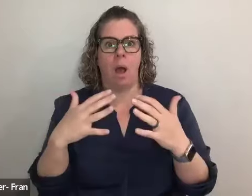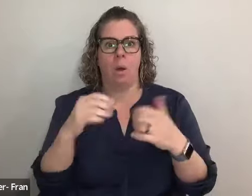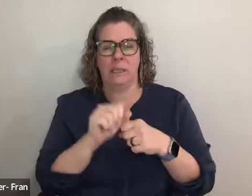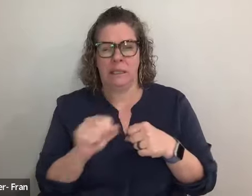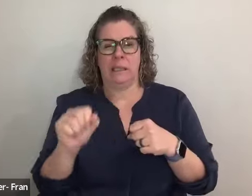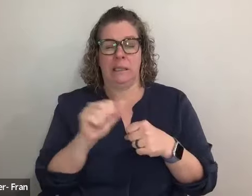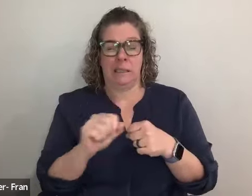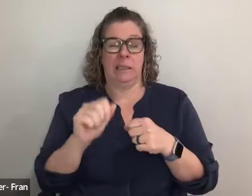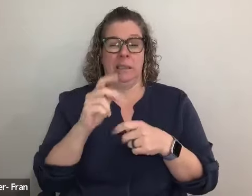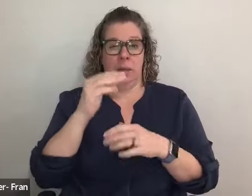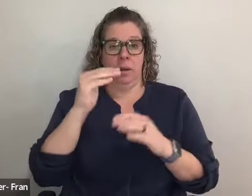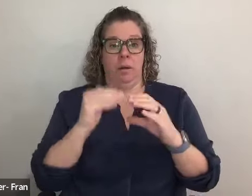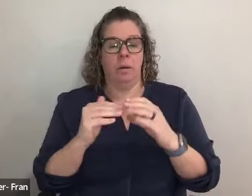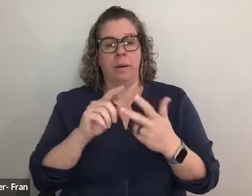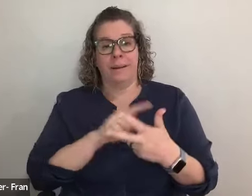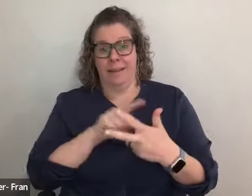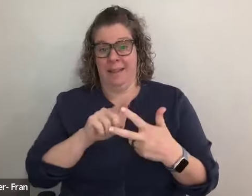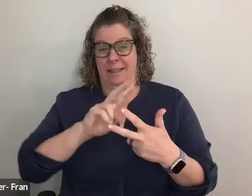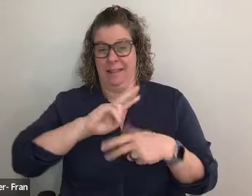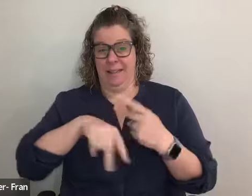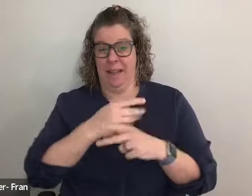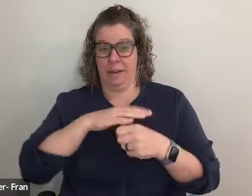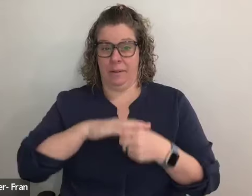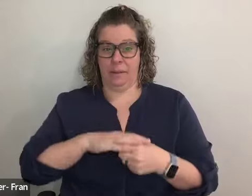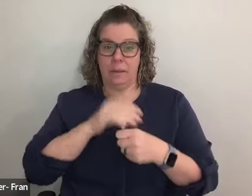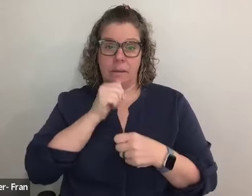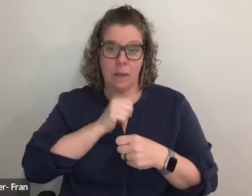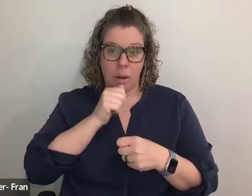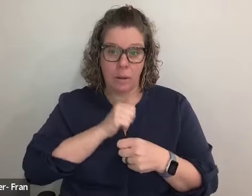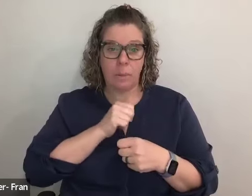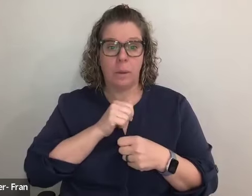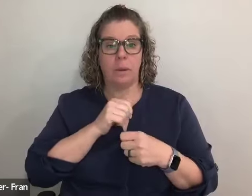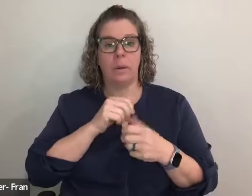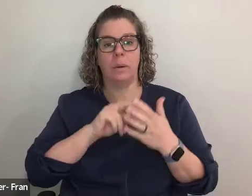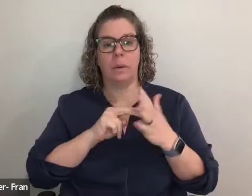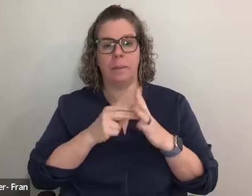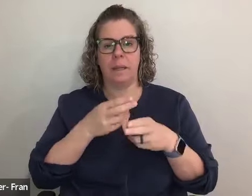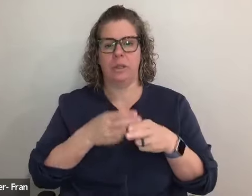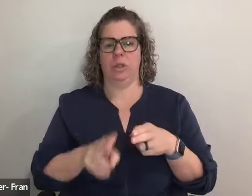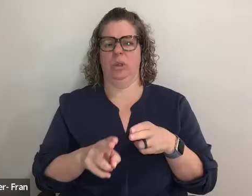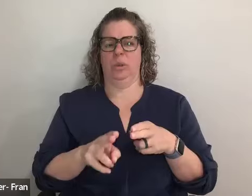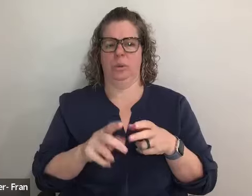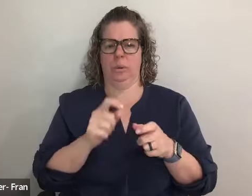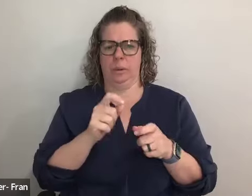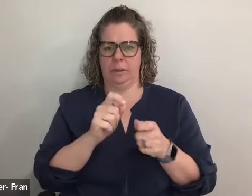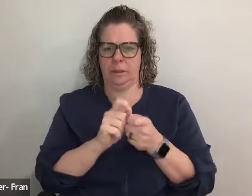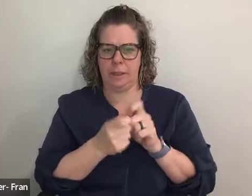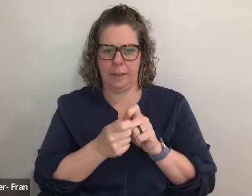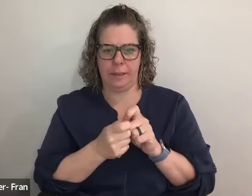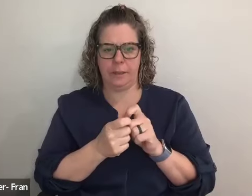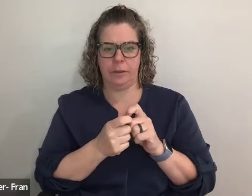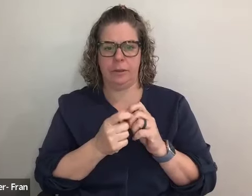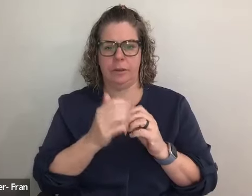energy. Tolerable stress, time limited stress response results in short acting changes. Balance